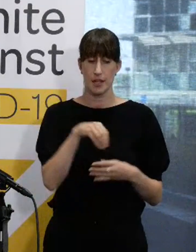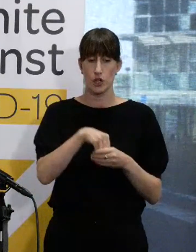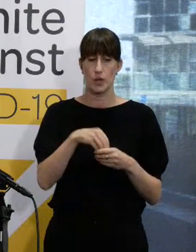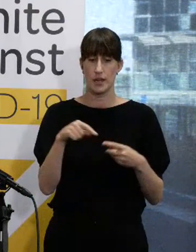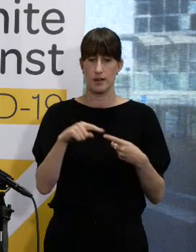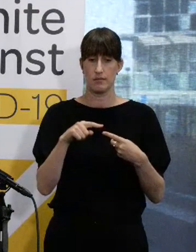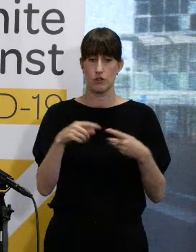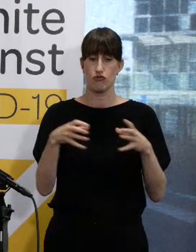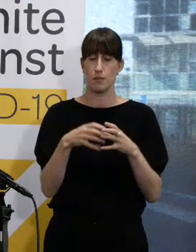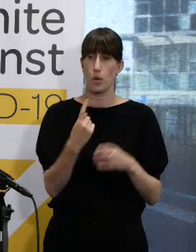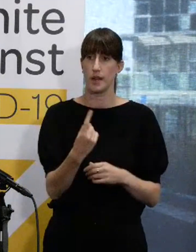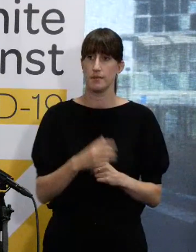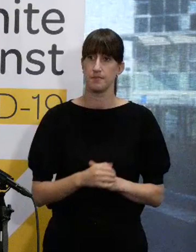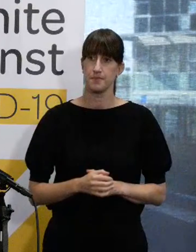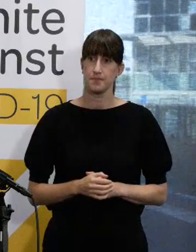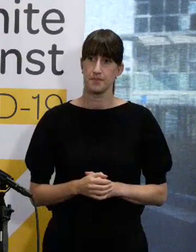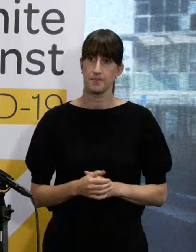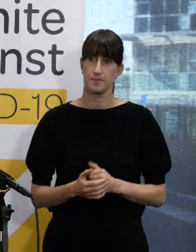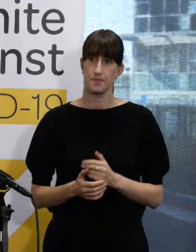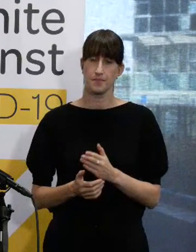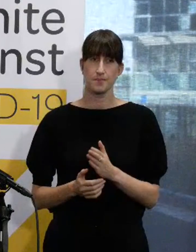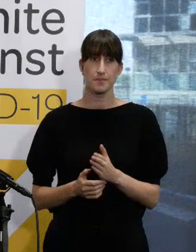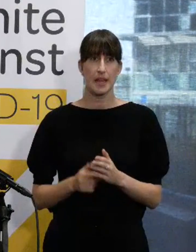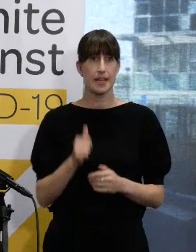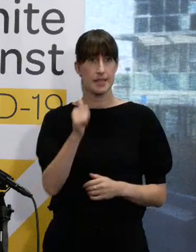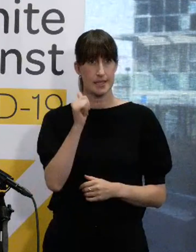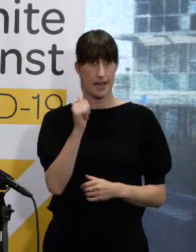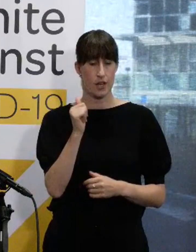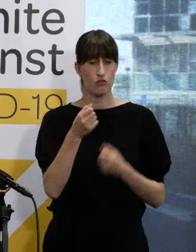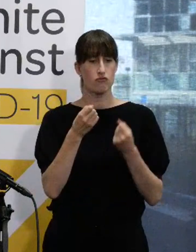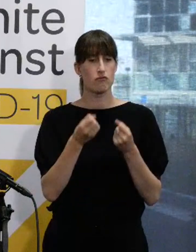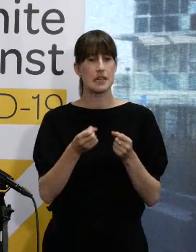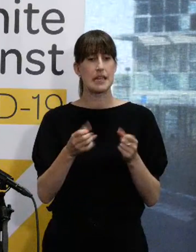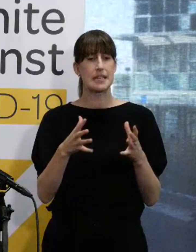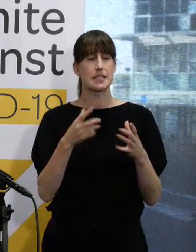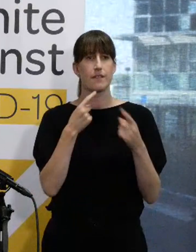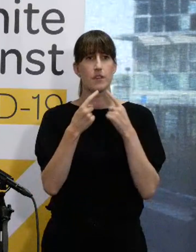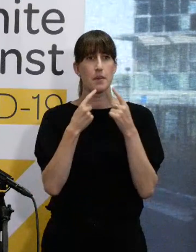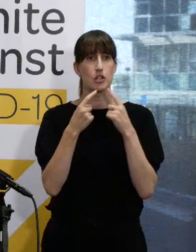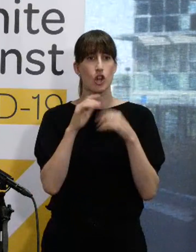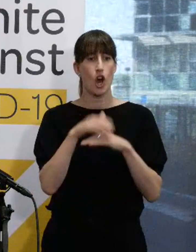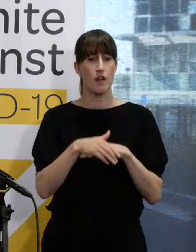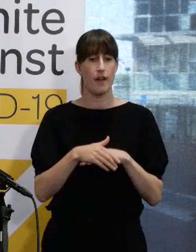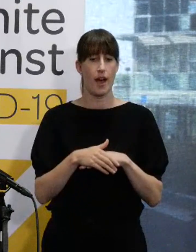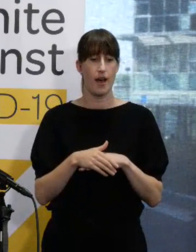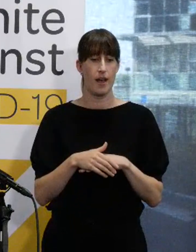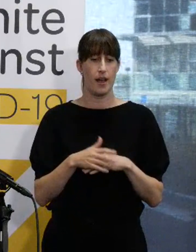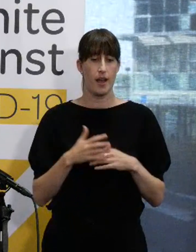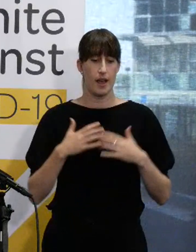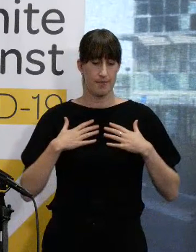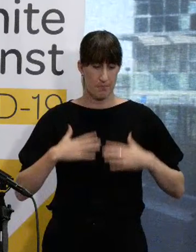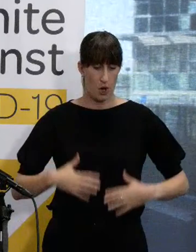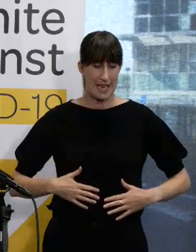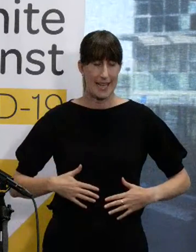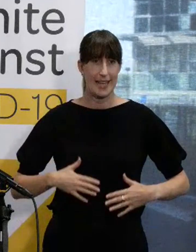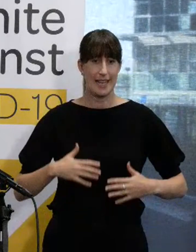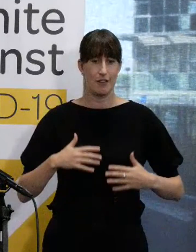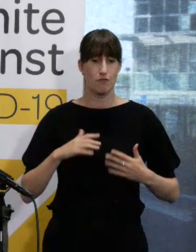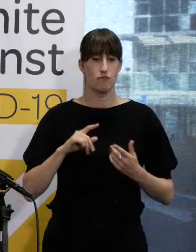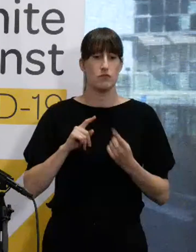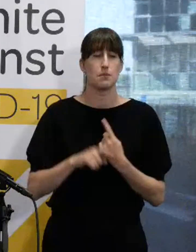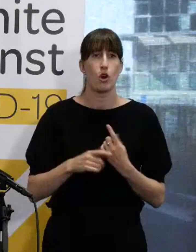The adverse reactions data released yesterday indicated there were 3 serious reactions, which you mentioned were allergic reactions. Can you explain a little bit